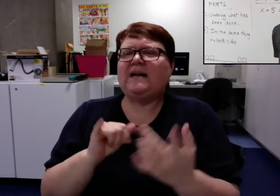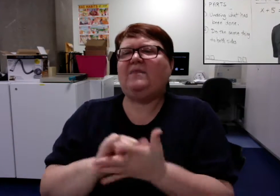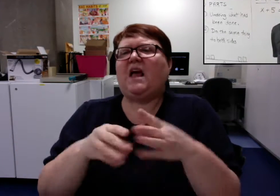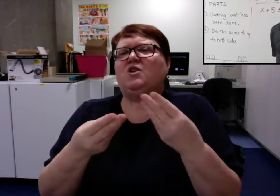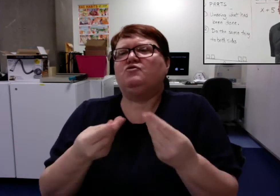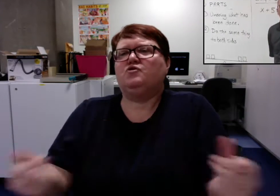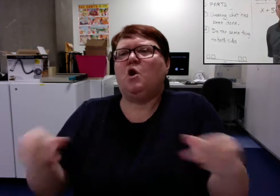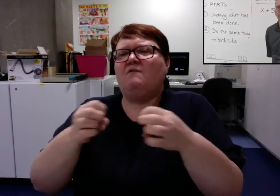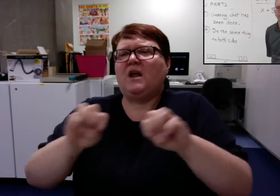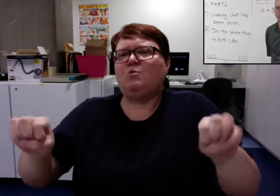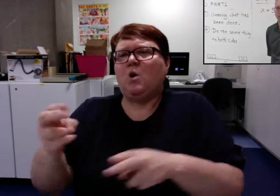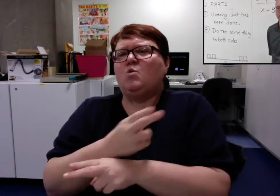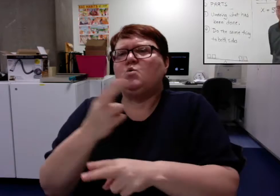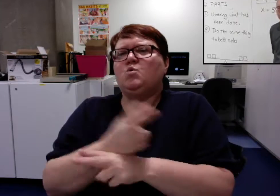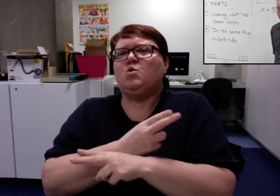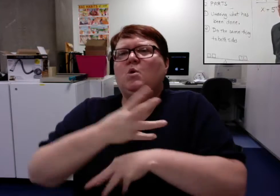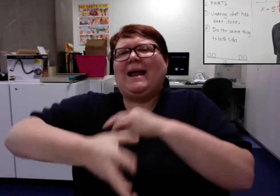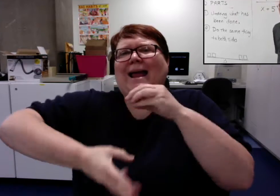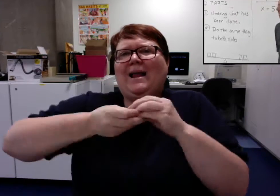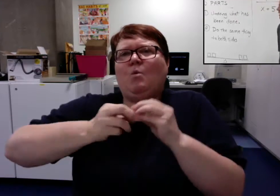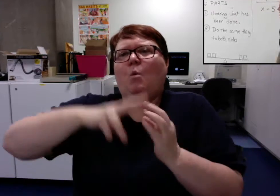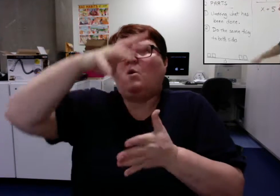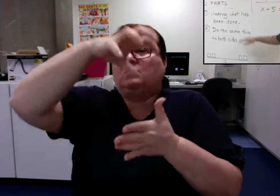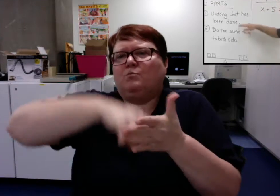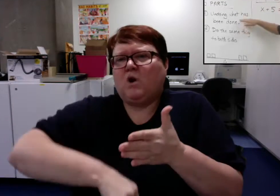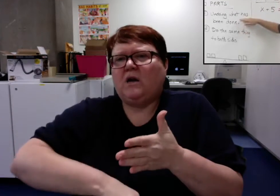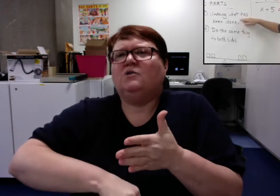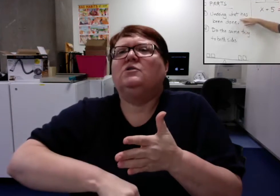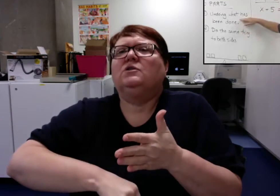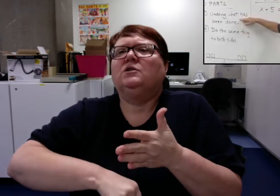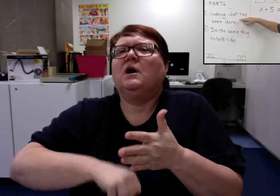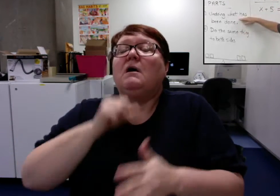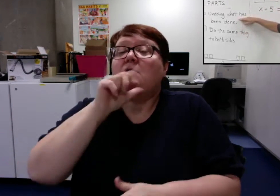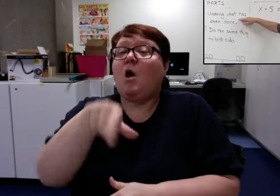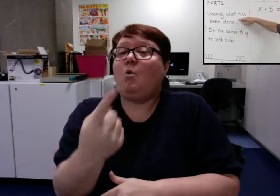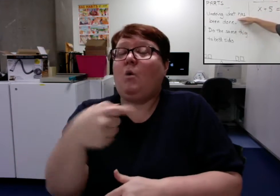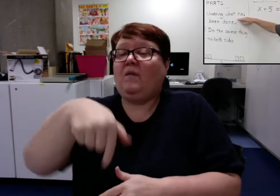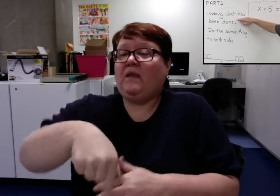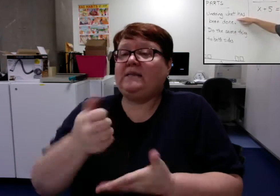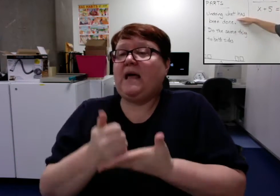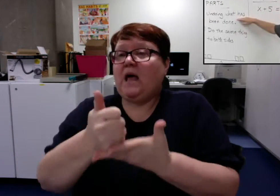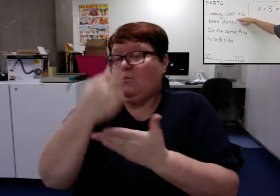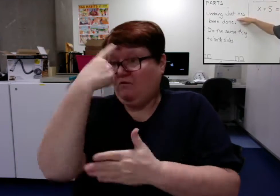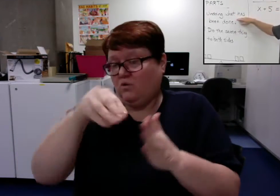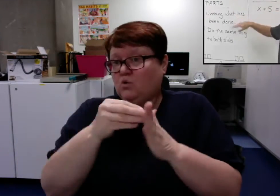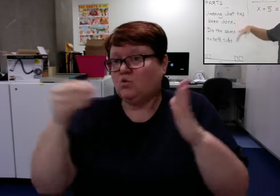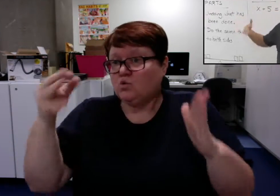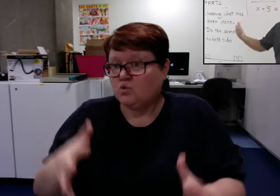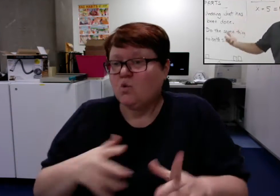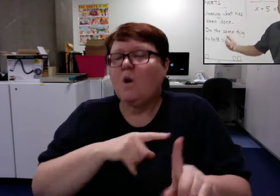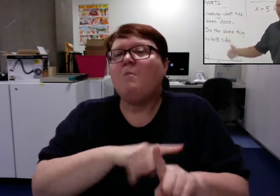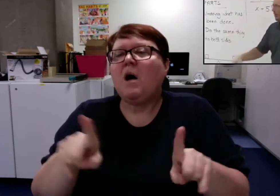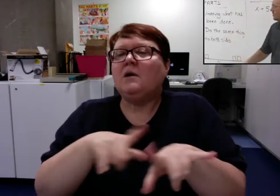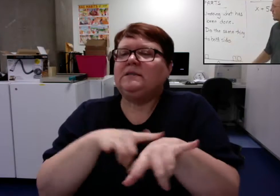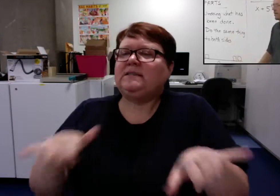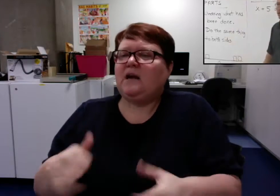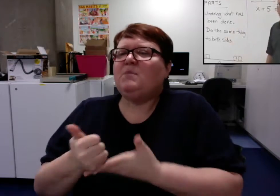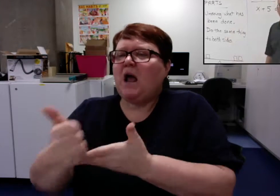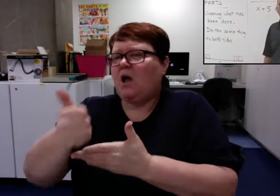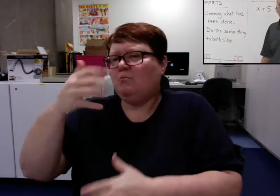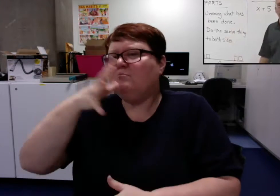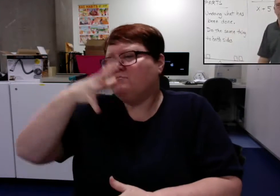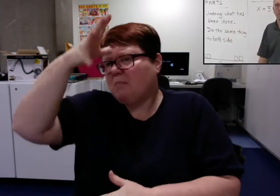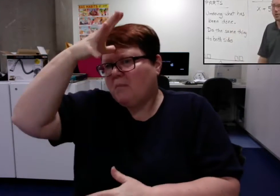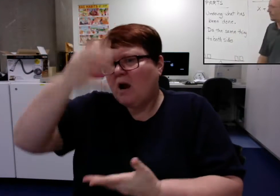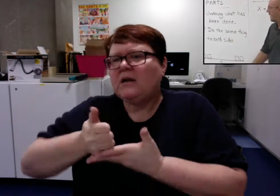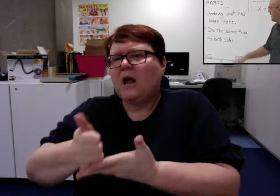type of equation, basically falls into 2 parts. Undoing what has been done to our variable, which is our letter representing